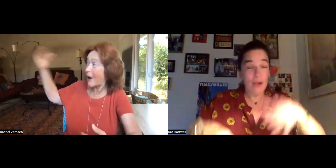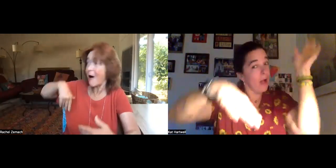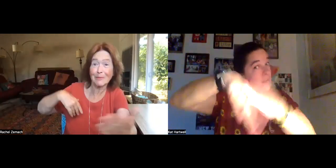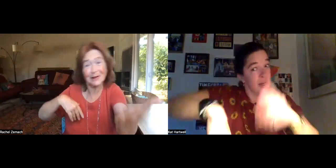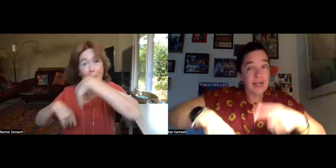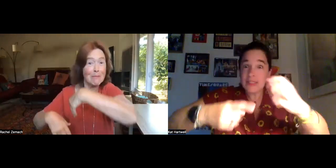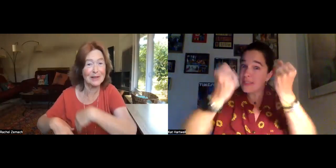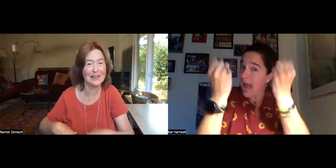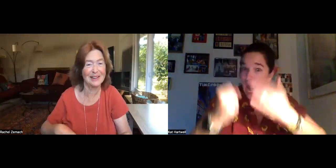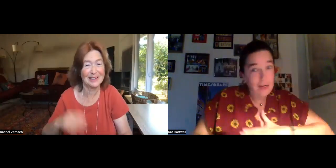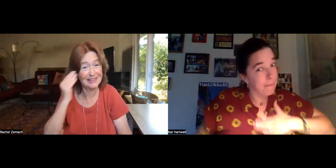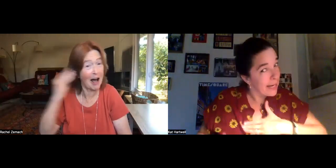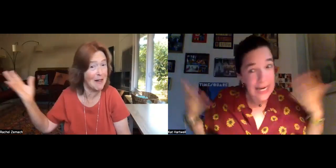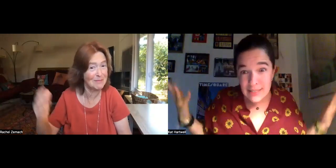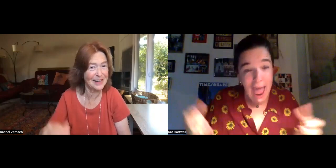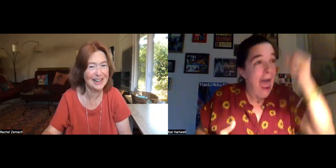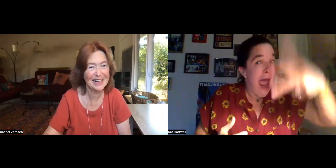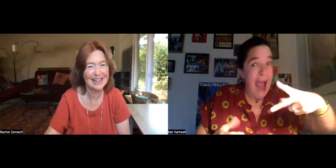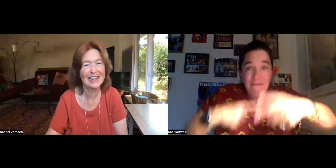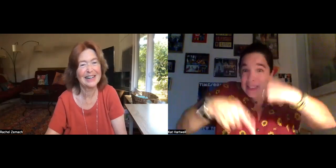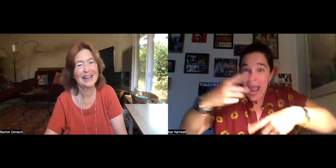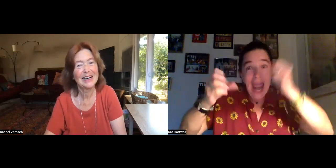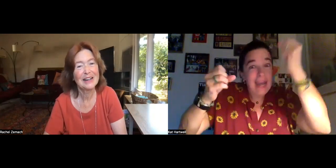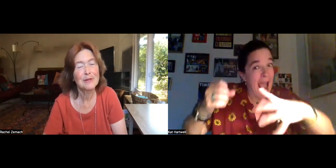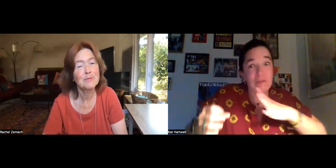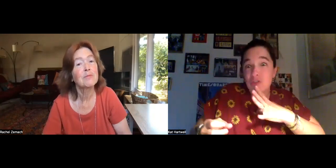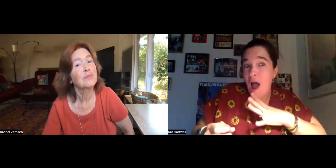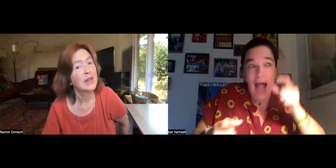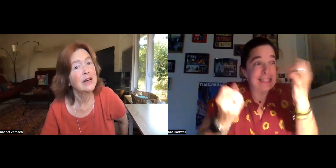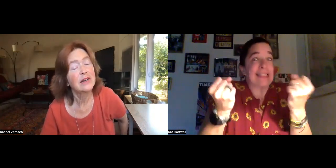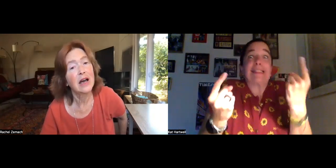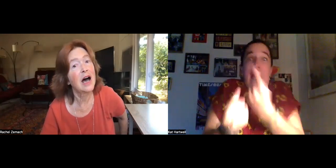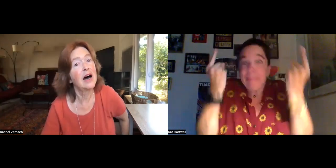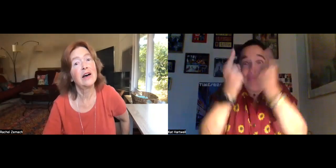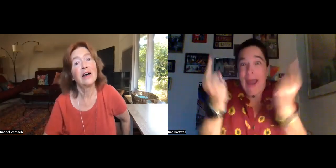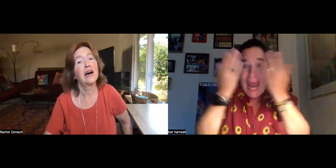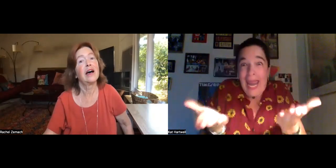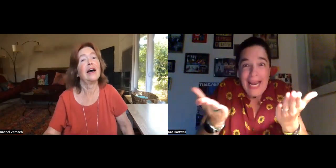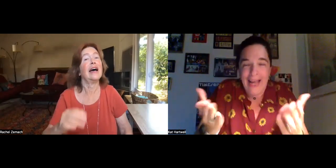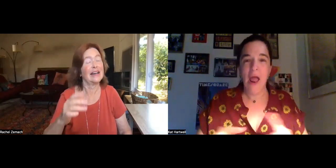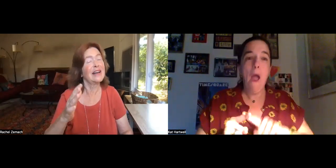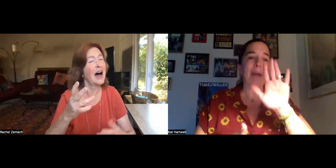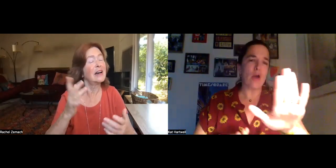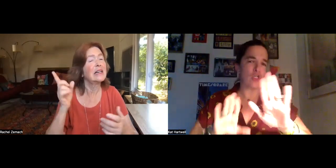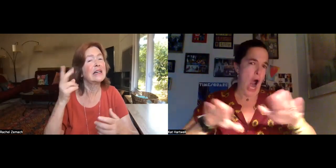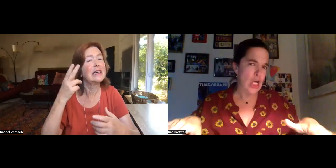Come. Please, half man, half talk. Something. Yeah. Got